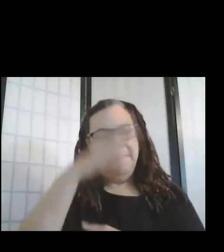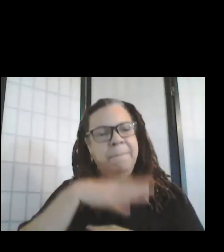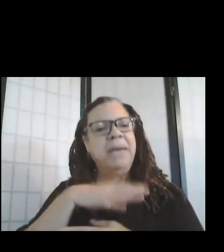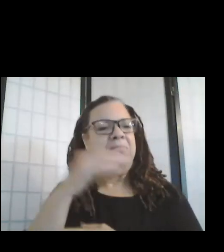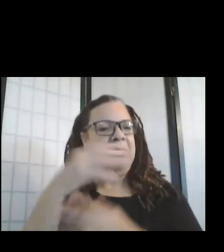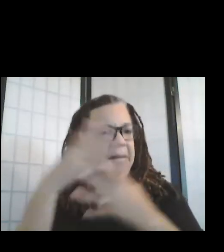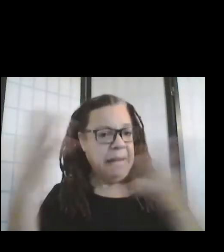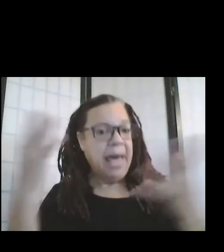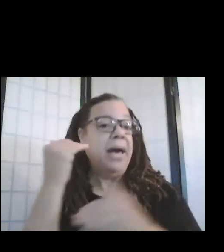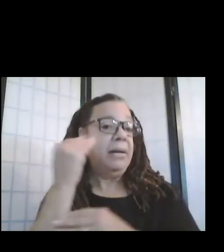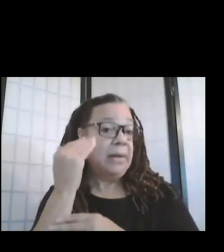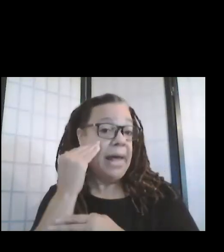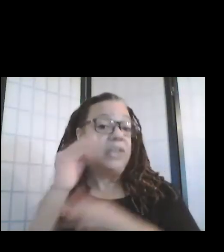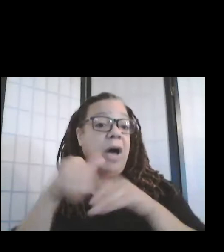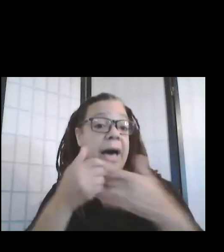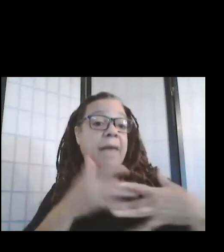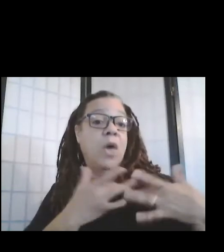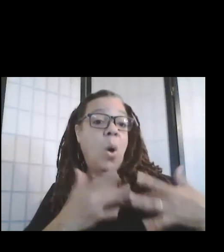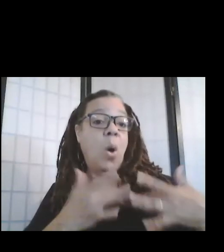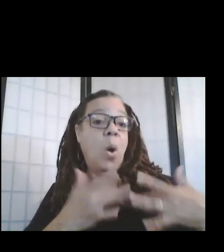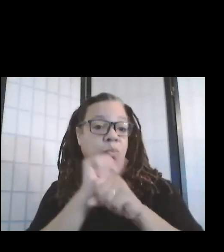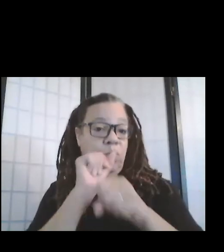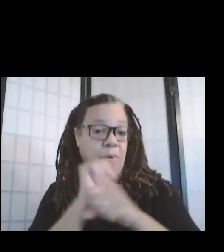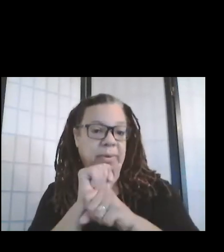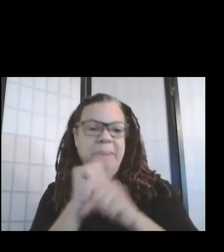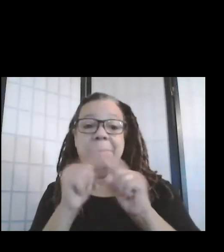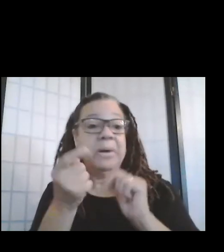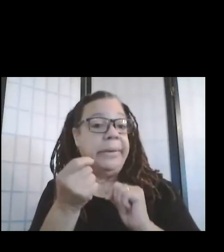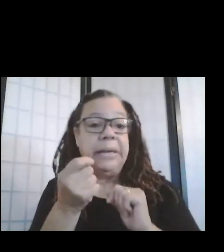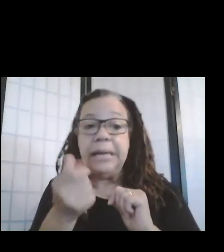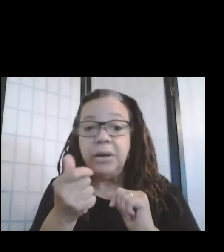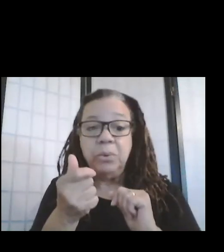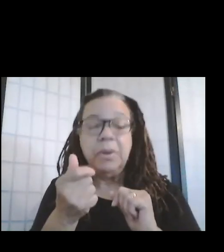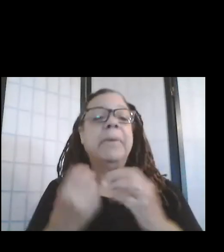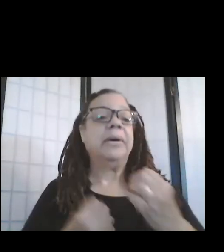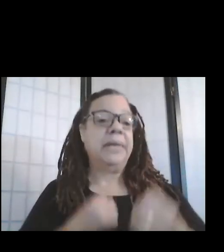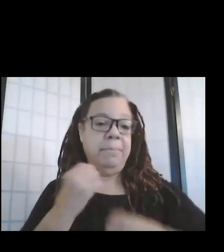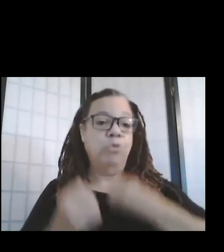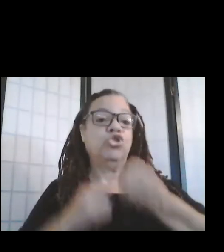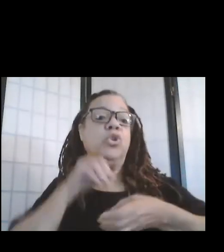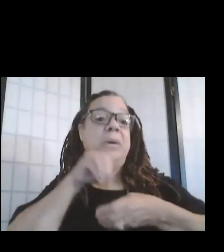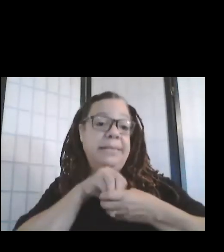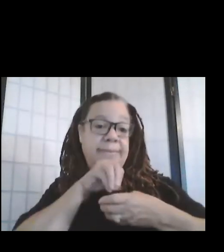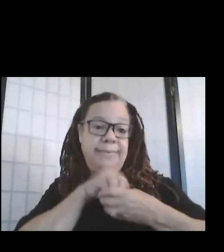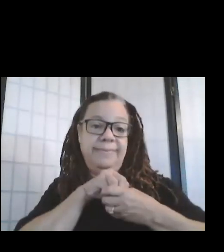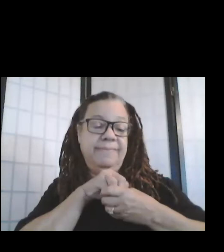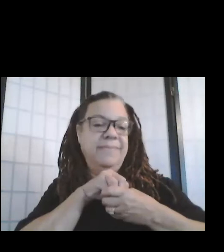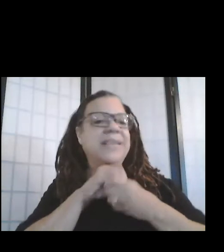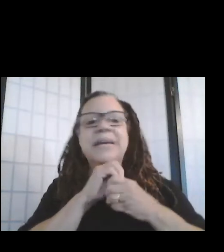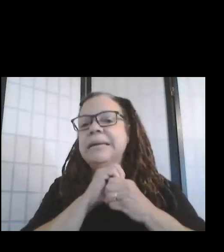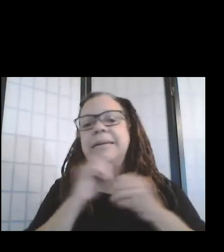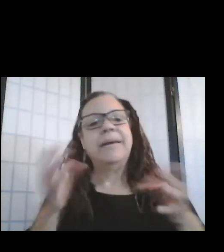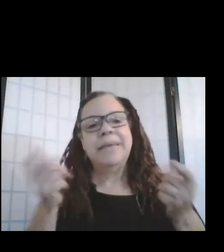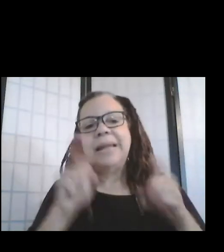about the workings of the heart, but apparently very little about its deeper forces. Nothing ever came full